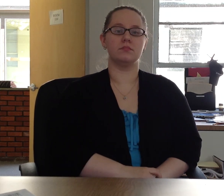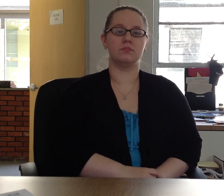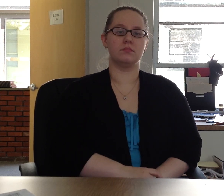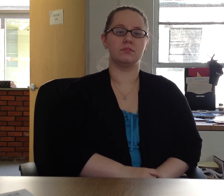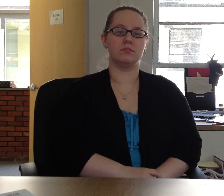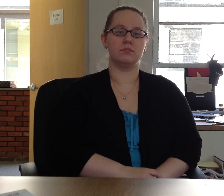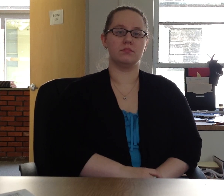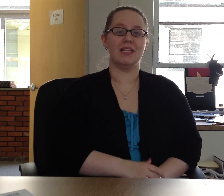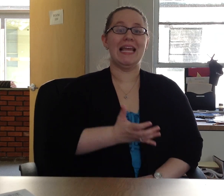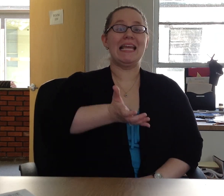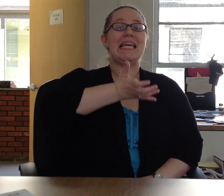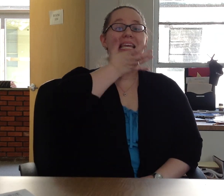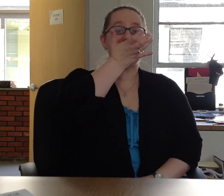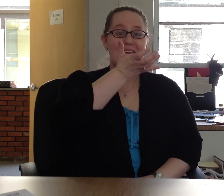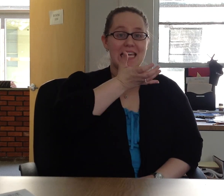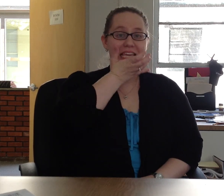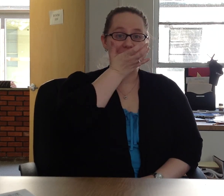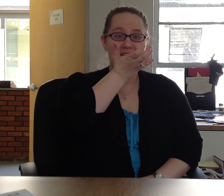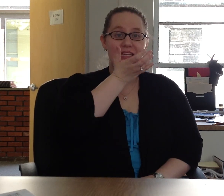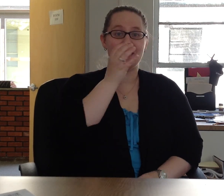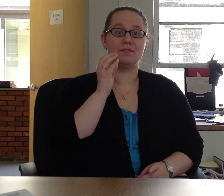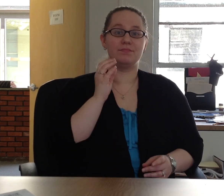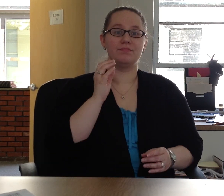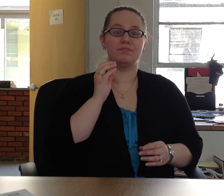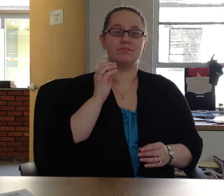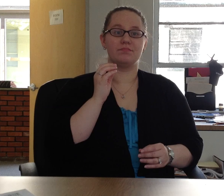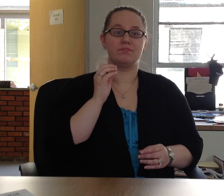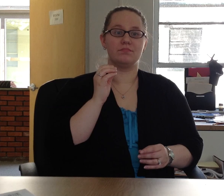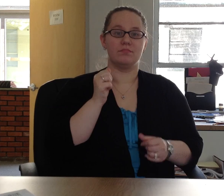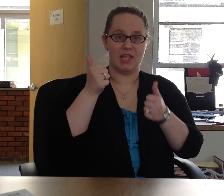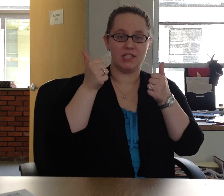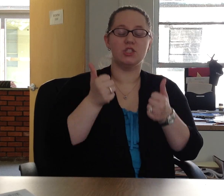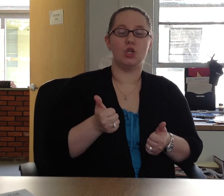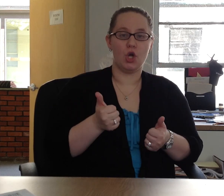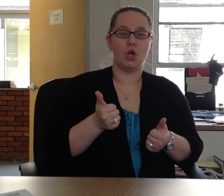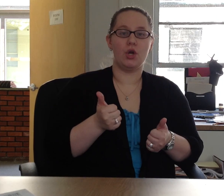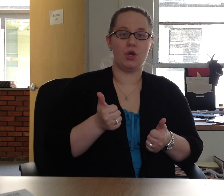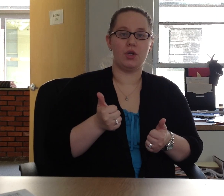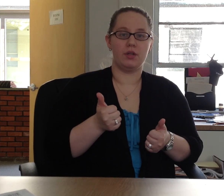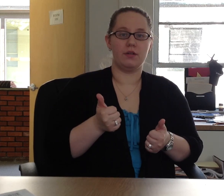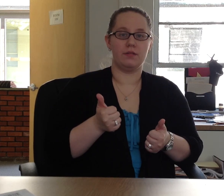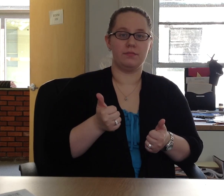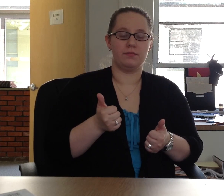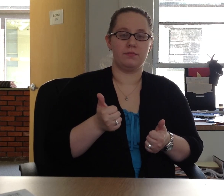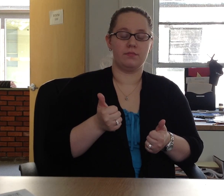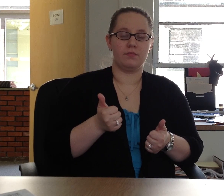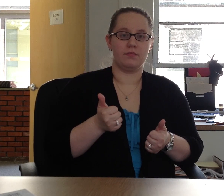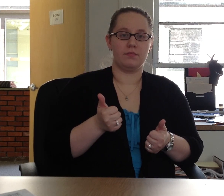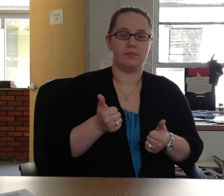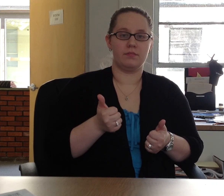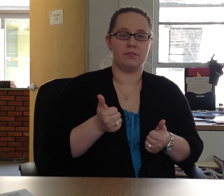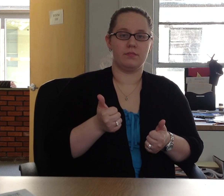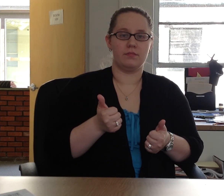Heat is effective in destroying microorganisms when the following factors are considered.